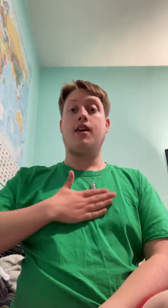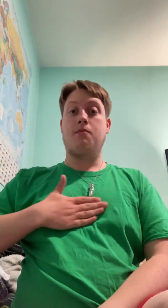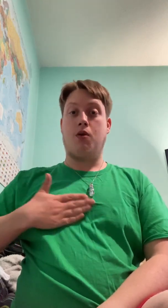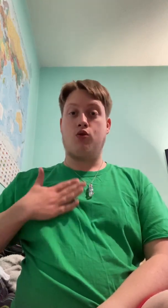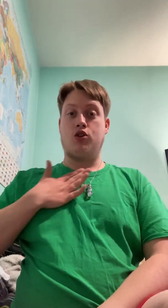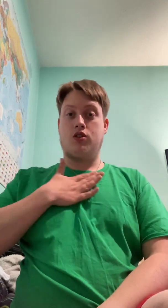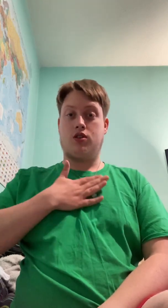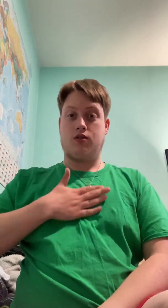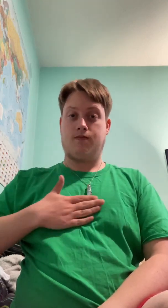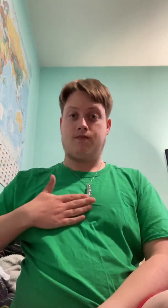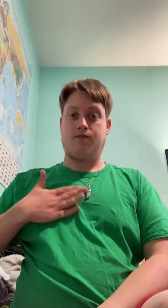Emotions.